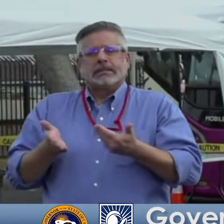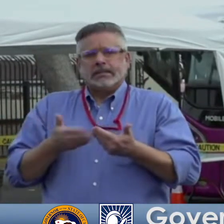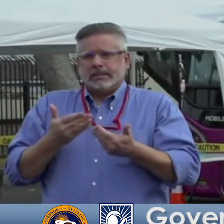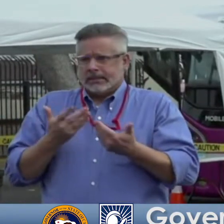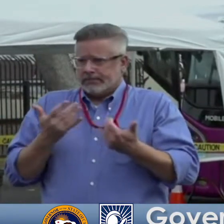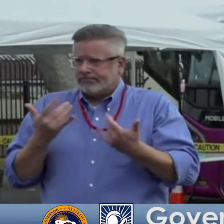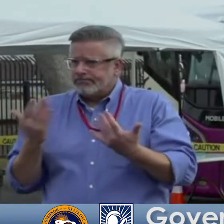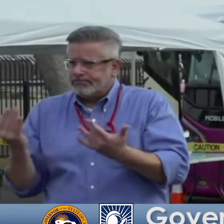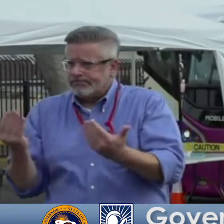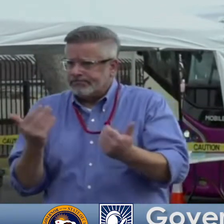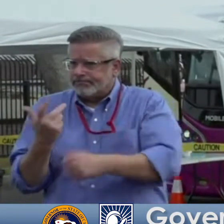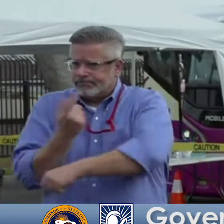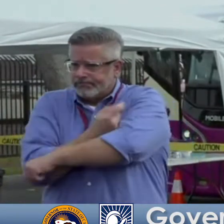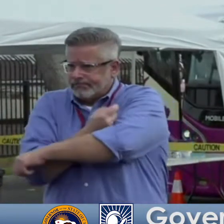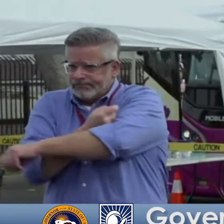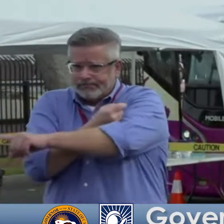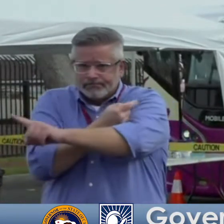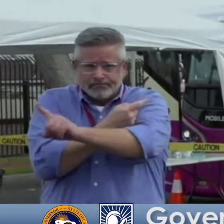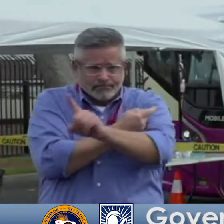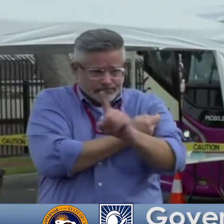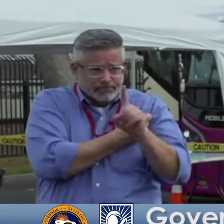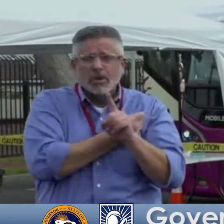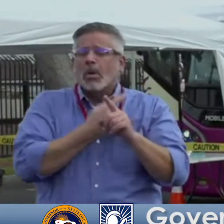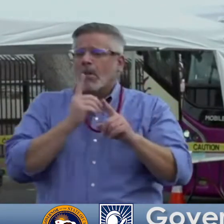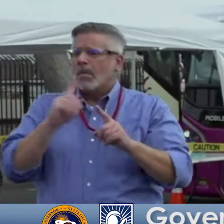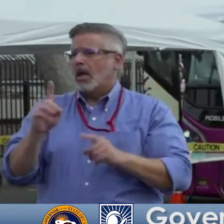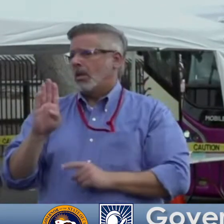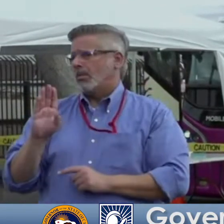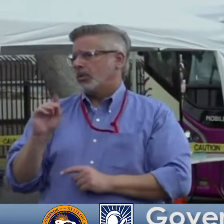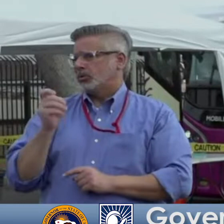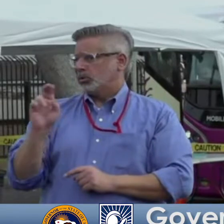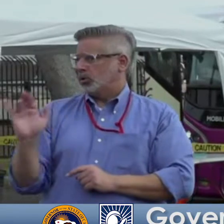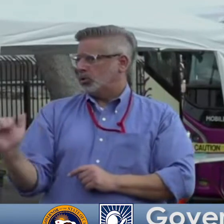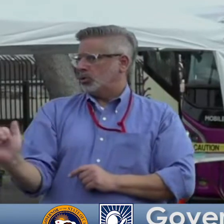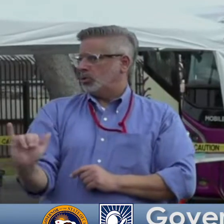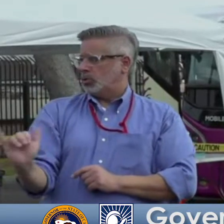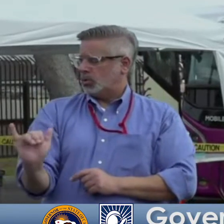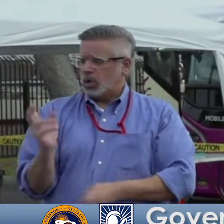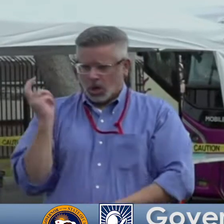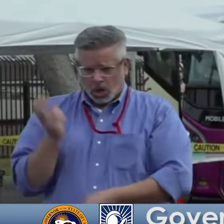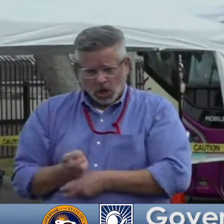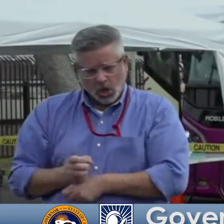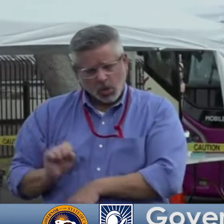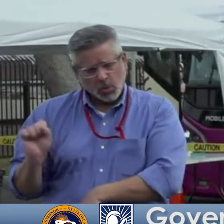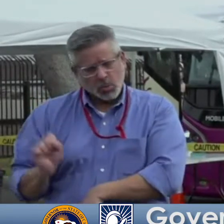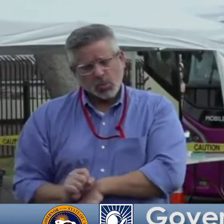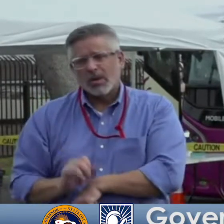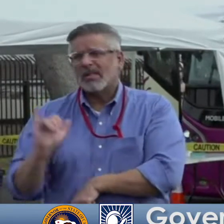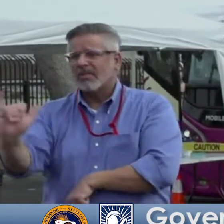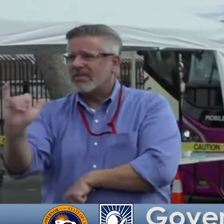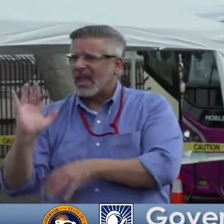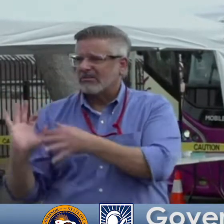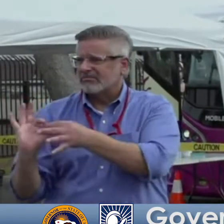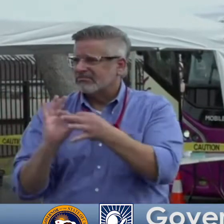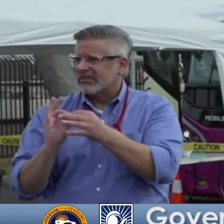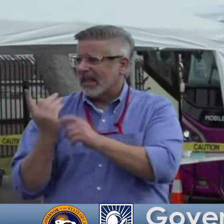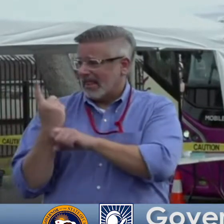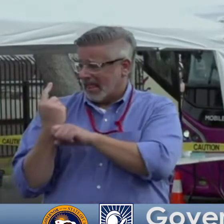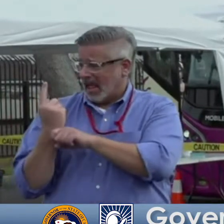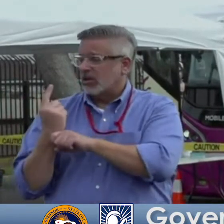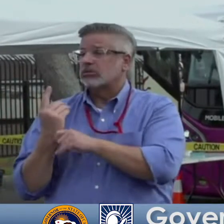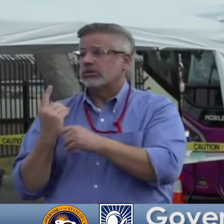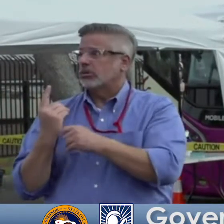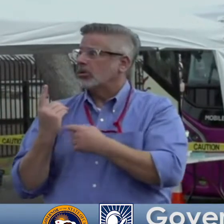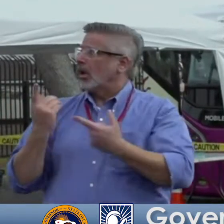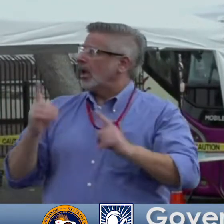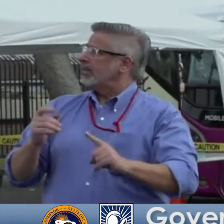and get people not only vaccinated, but boosted. It was hard work, but that coordination last year is paying off